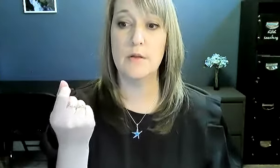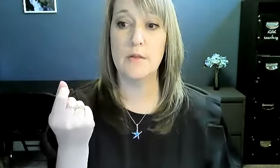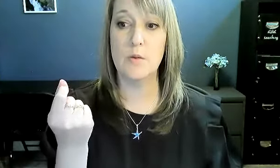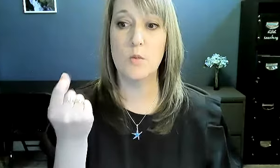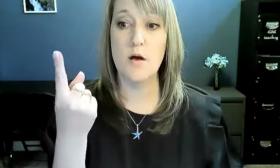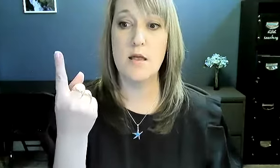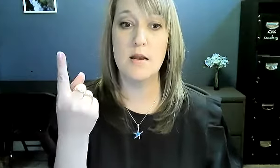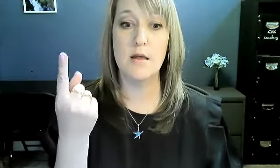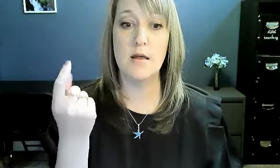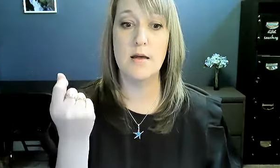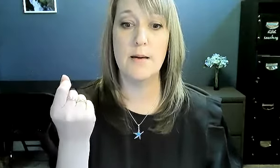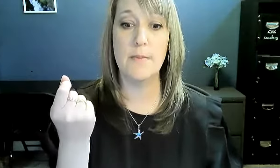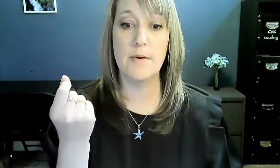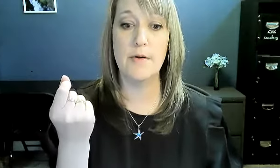the 1 up.